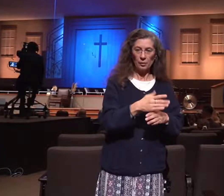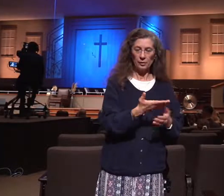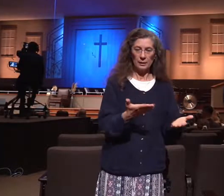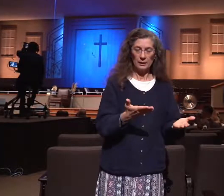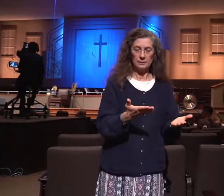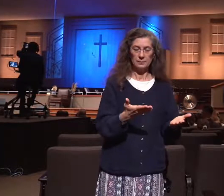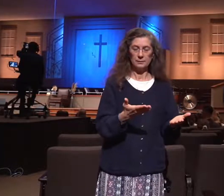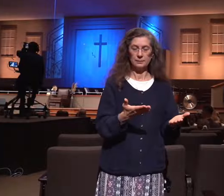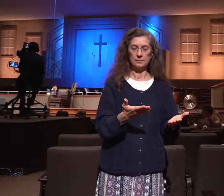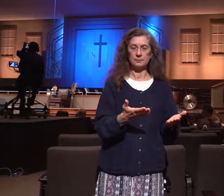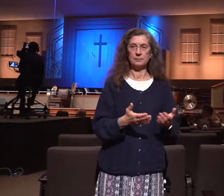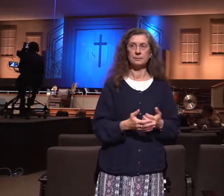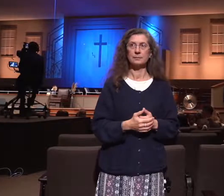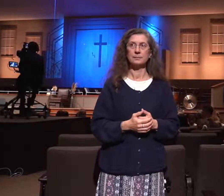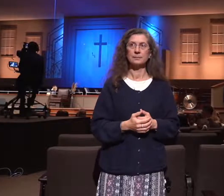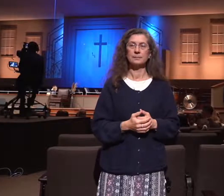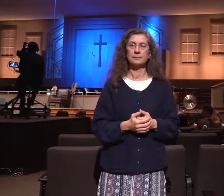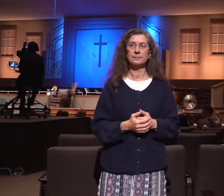But